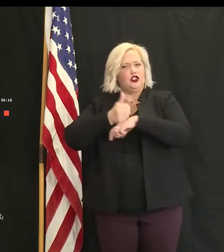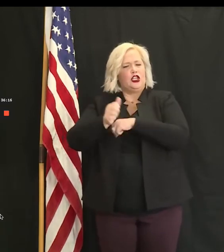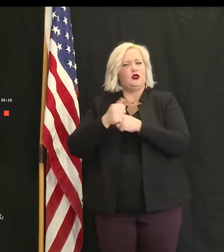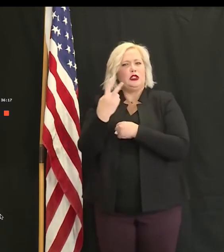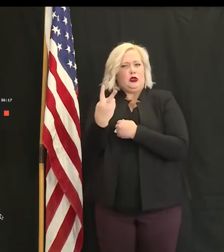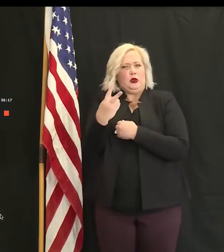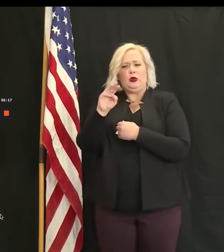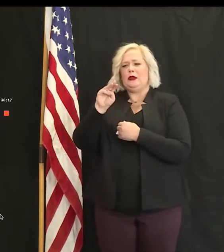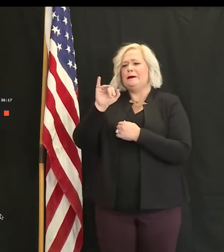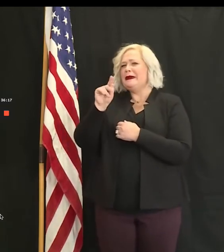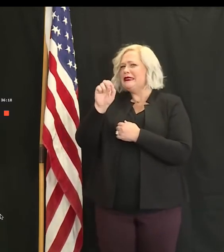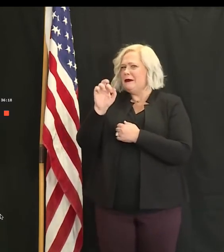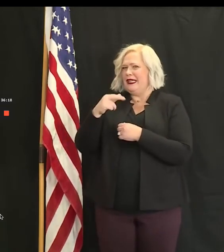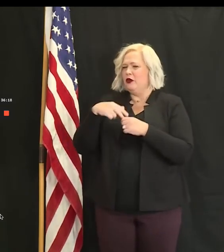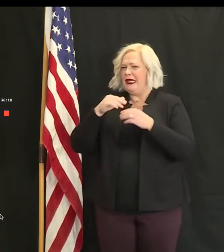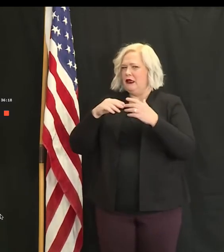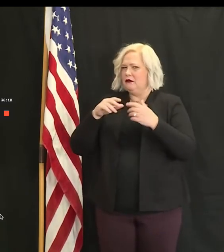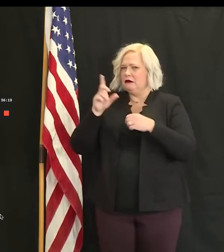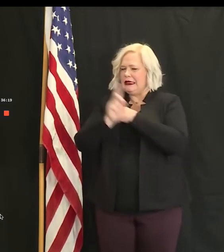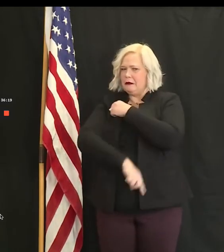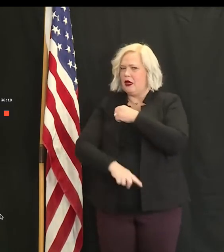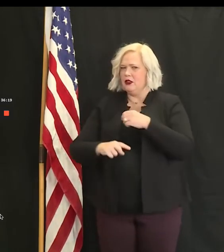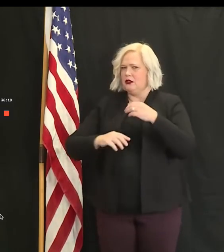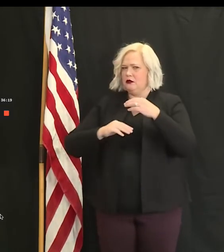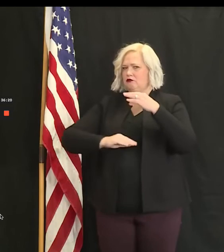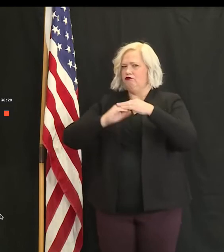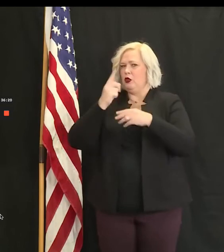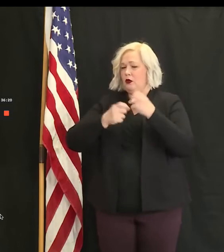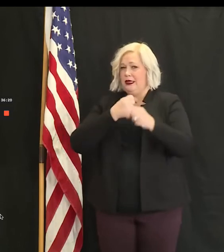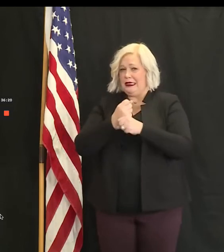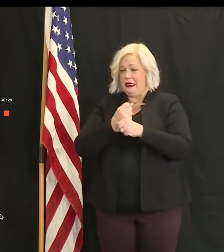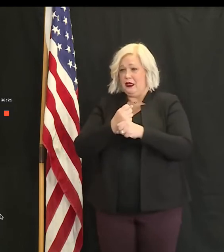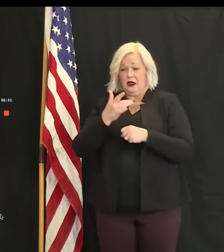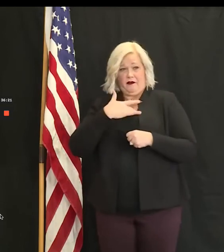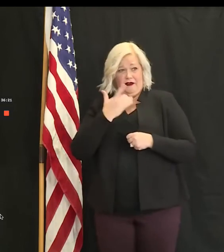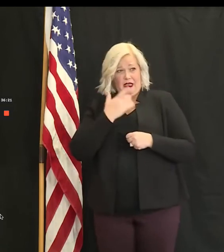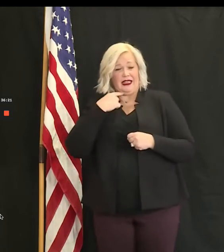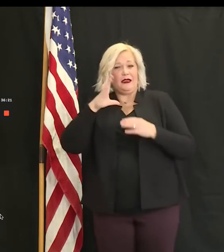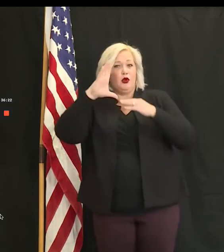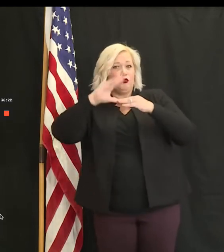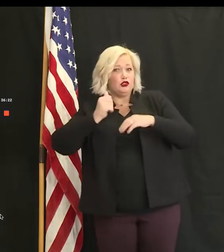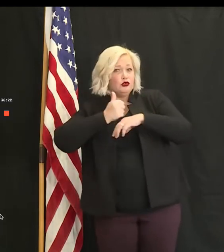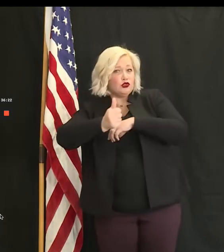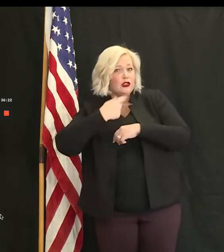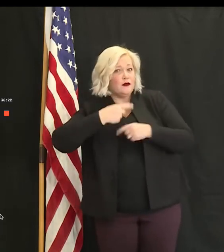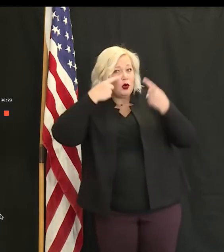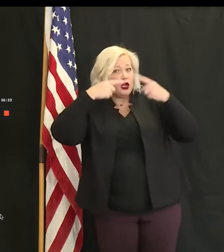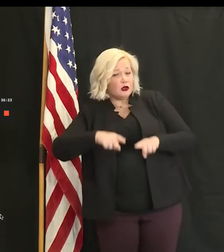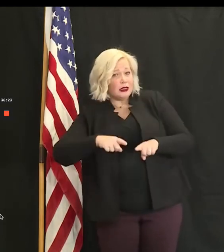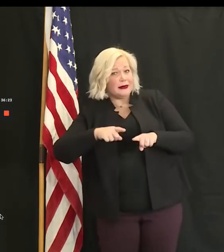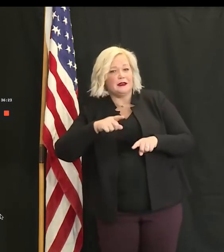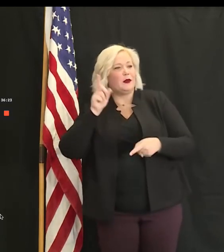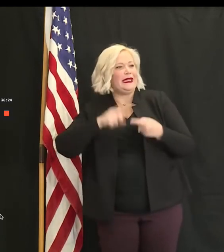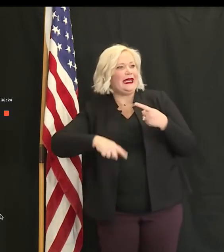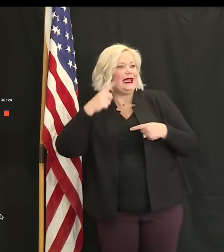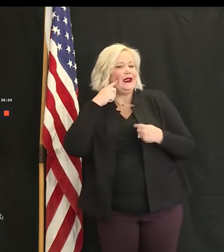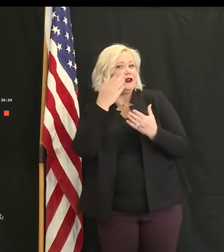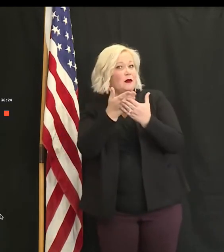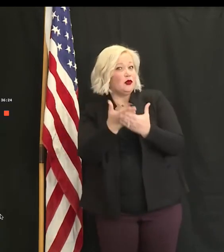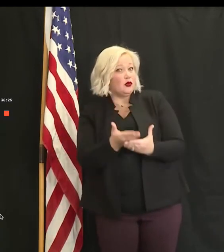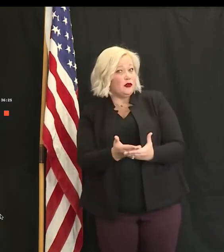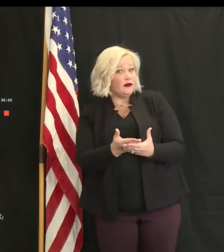misdemeanors. What's the likelihood there could either be a plea bargain in that case so we don't get to hear the evidence in court? Would you guys